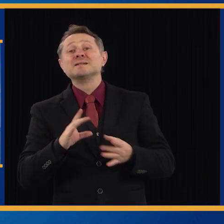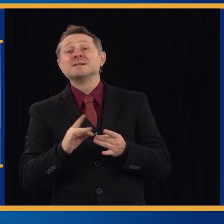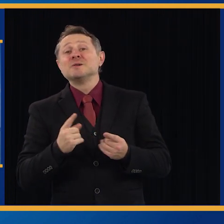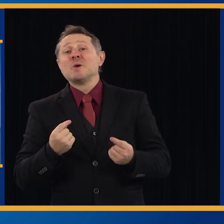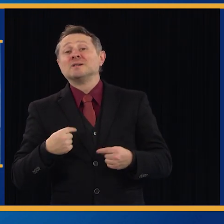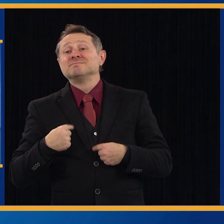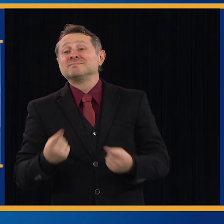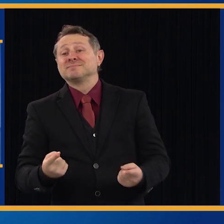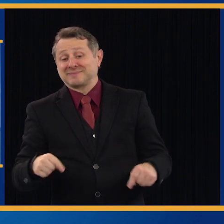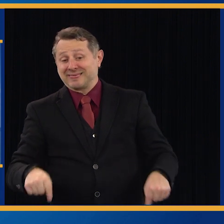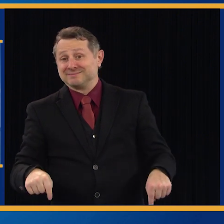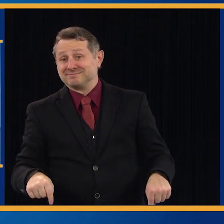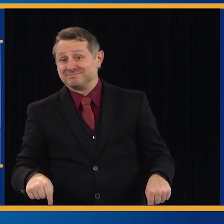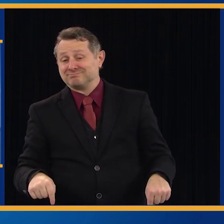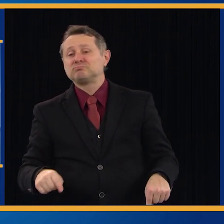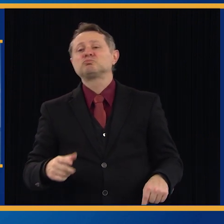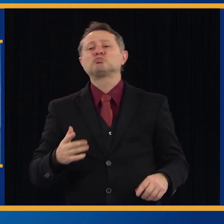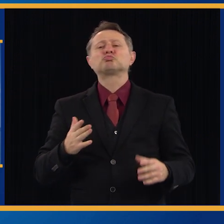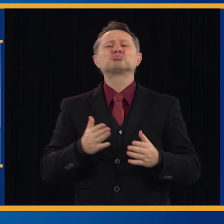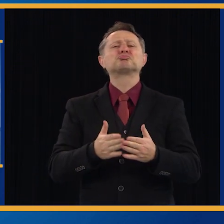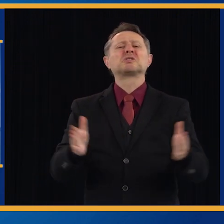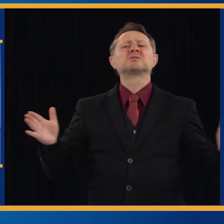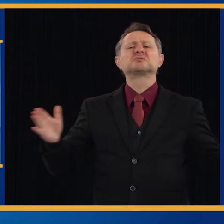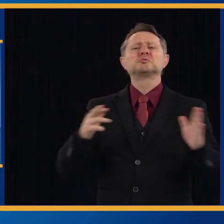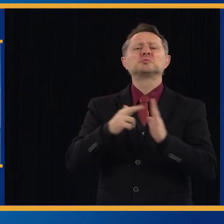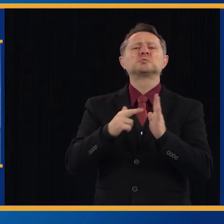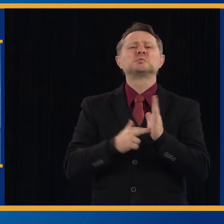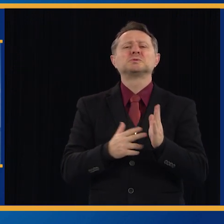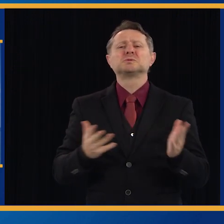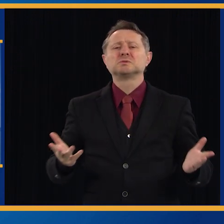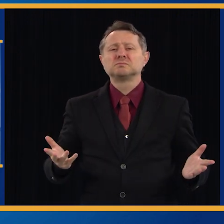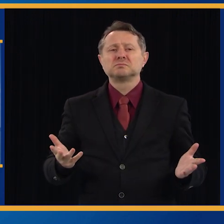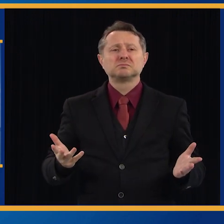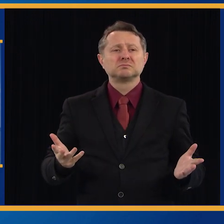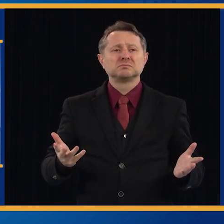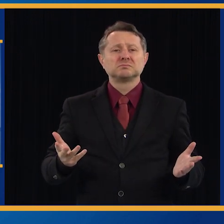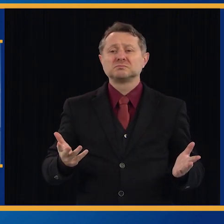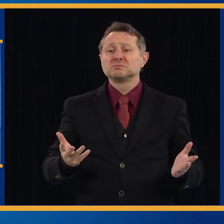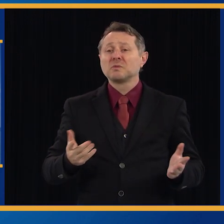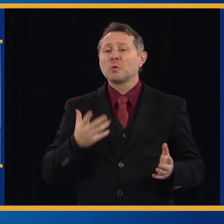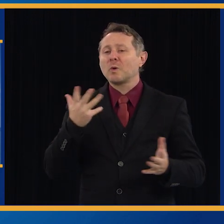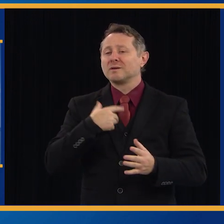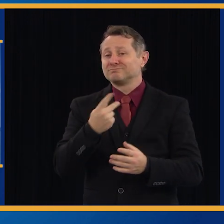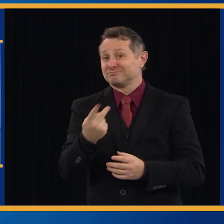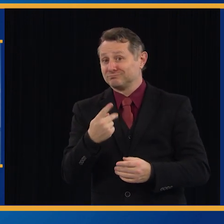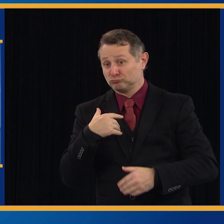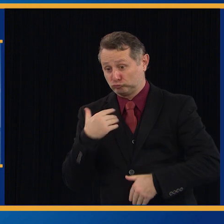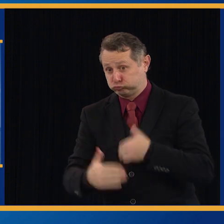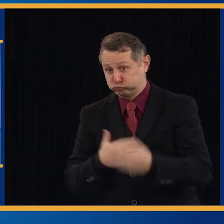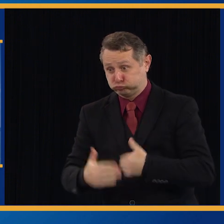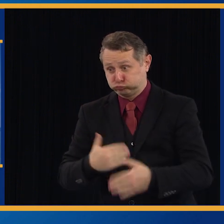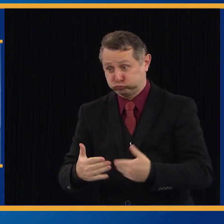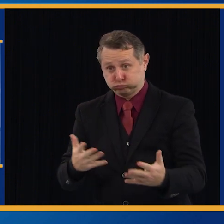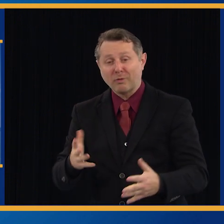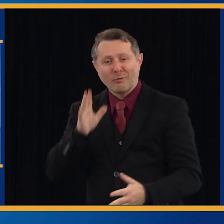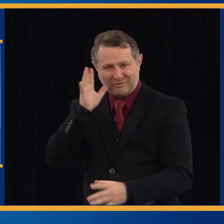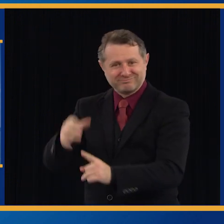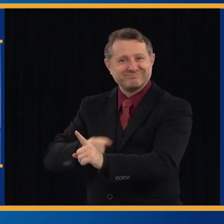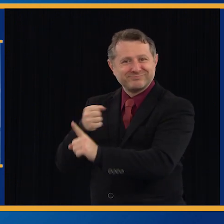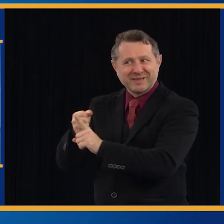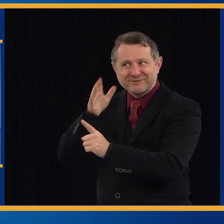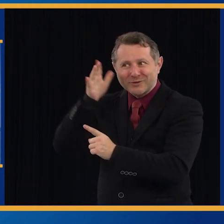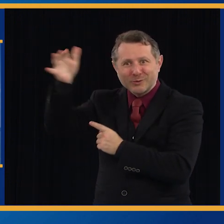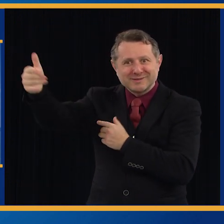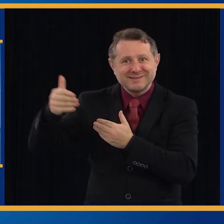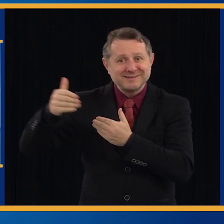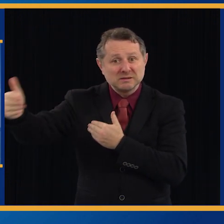you know, as a general rule, what we do determines our future, right? As smart as government is, as smart as people